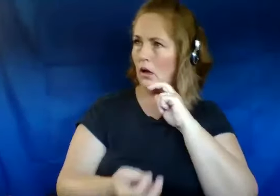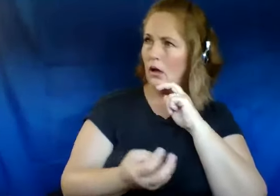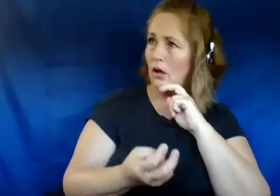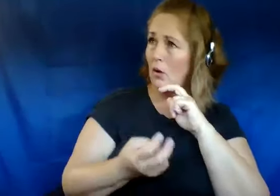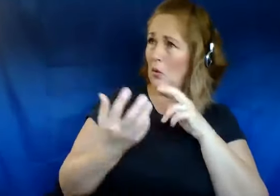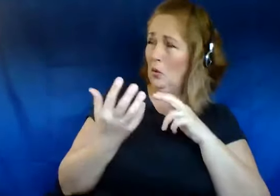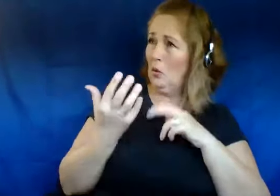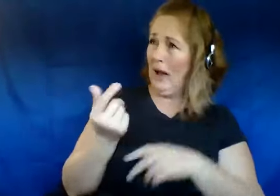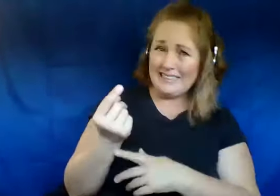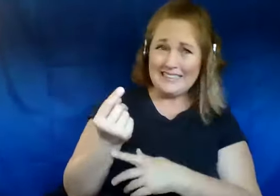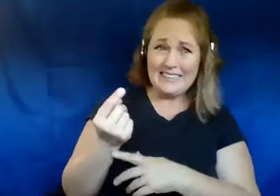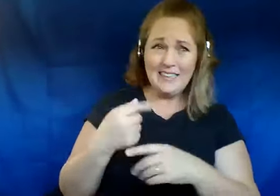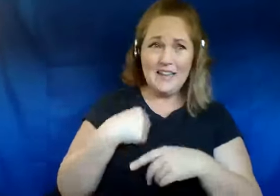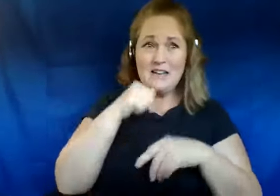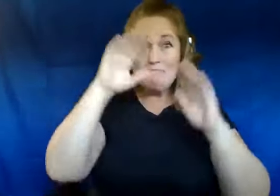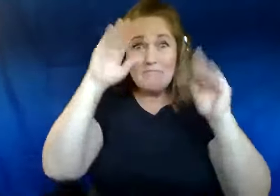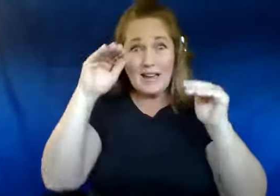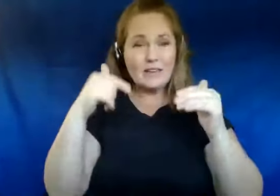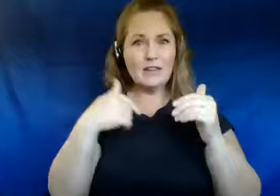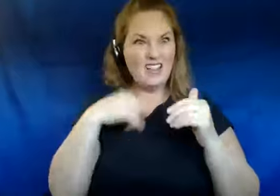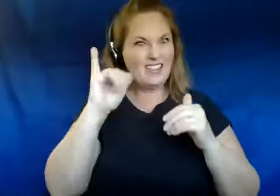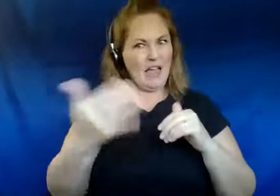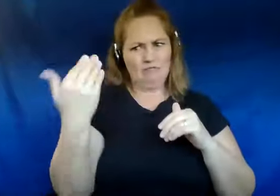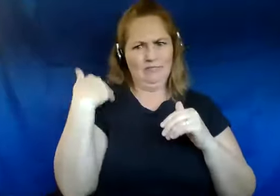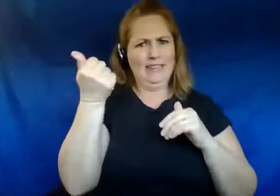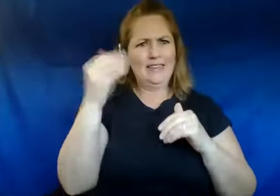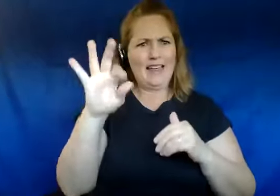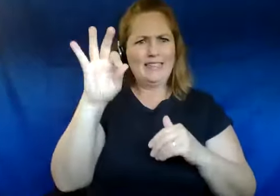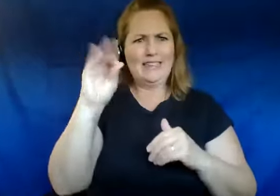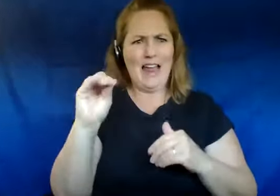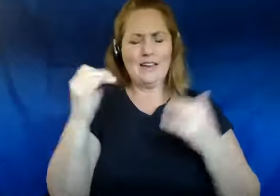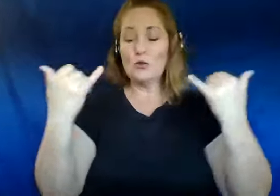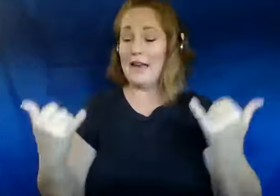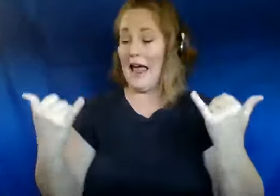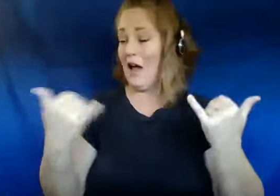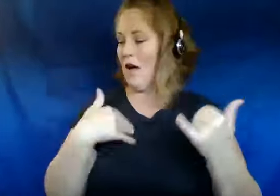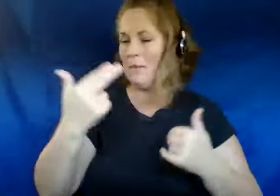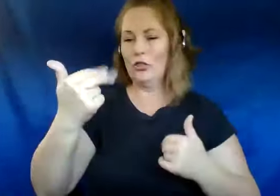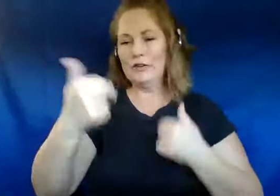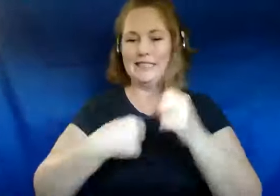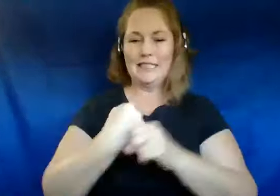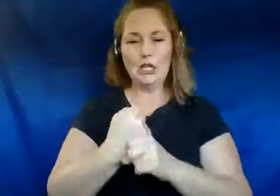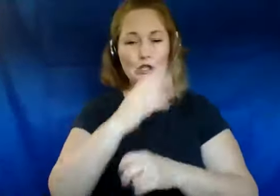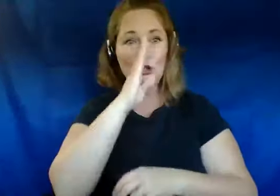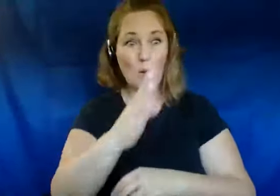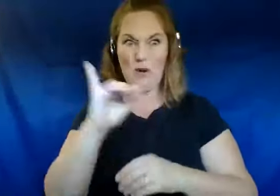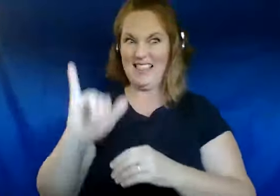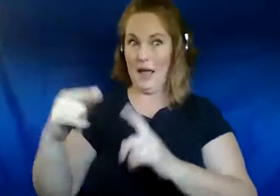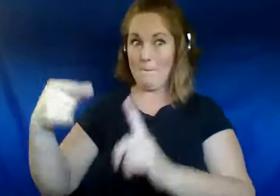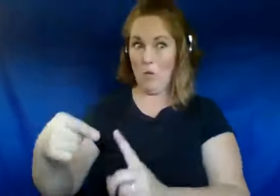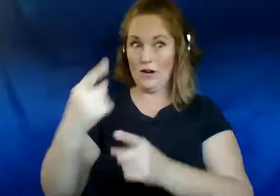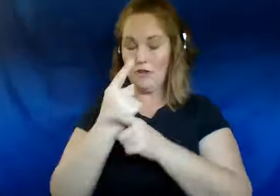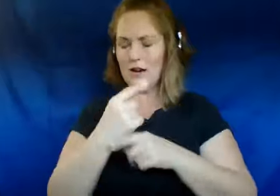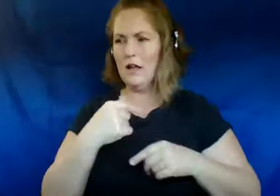Now this was in 1990. So now I guess I'm 13 years sober. I never, ever in